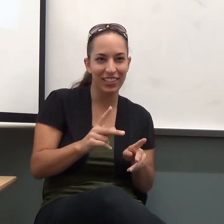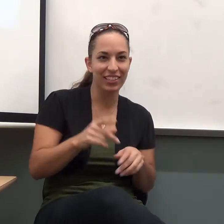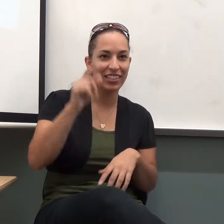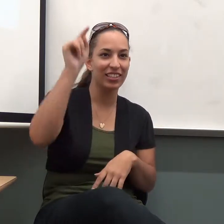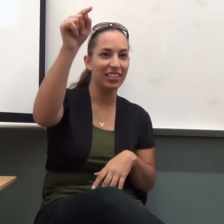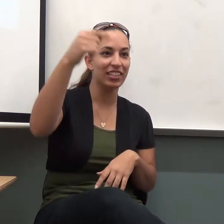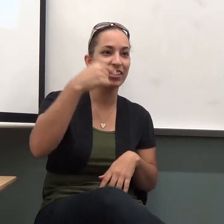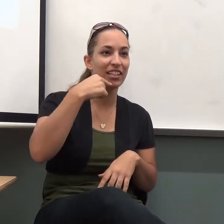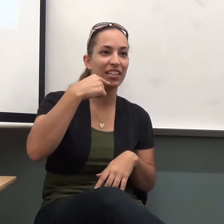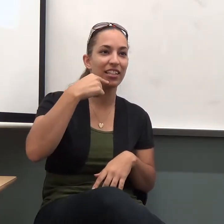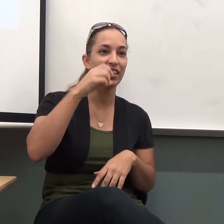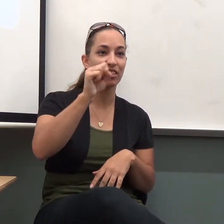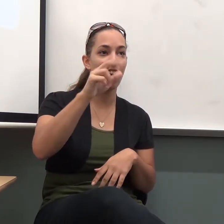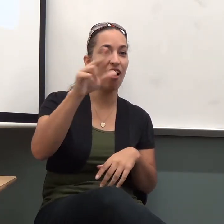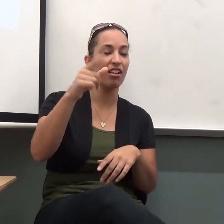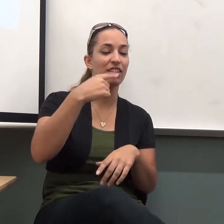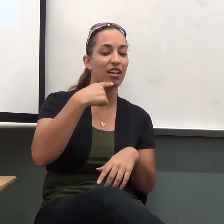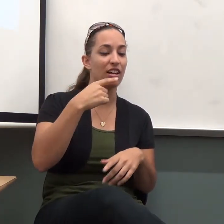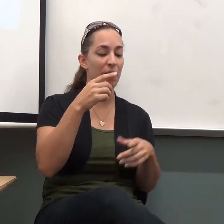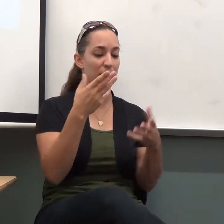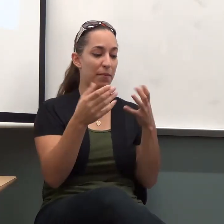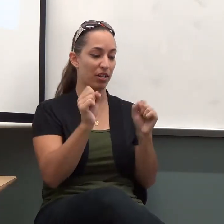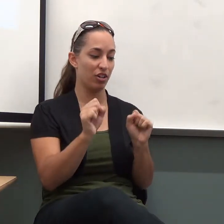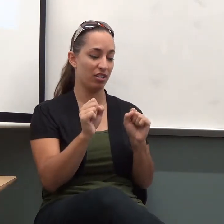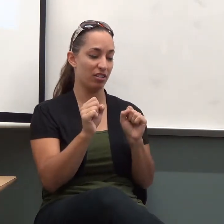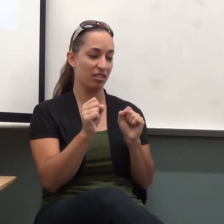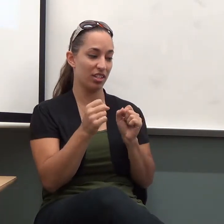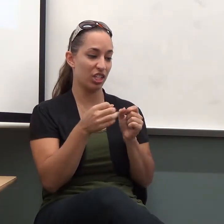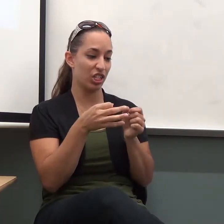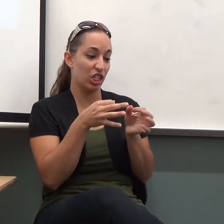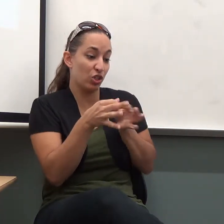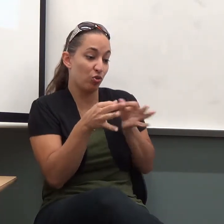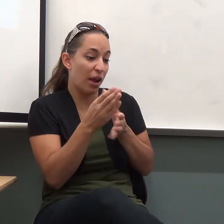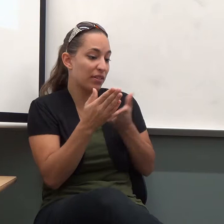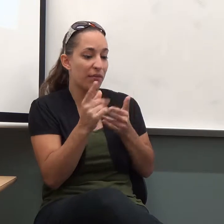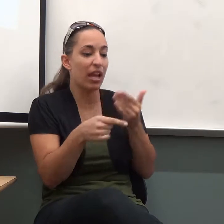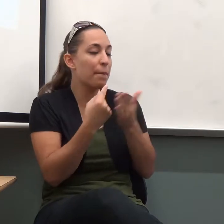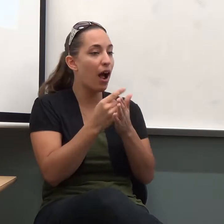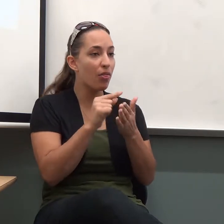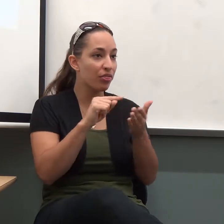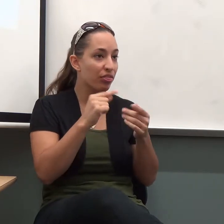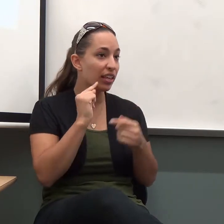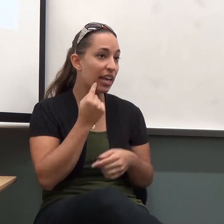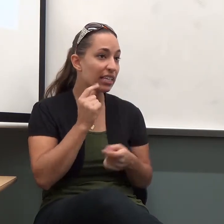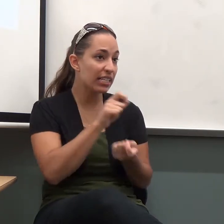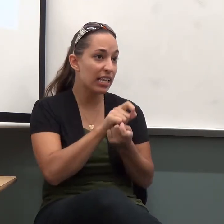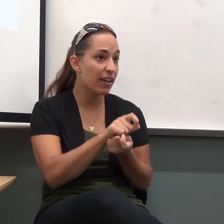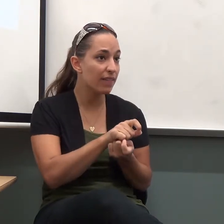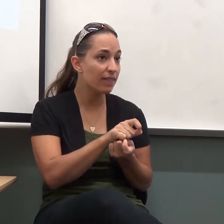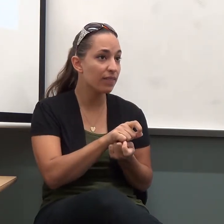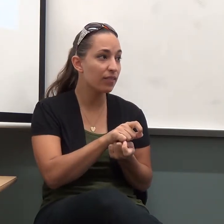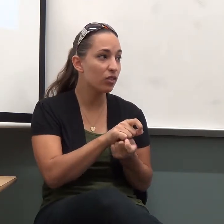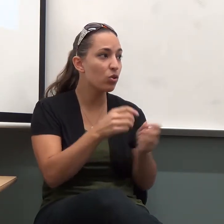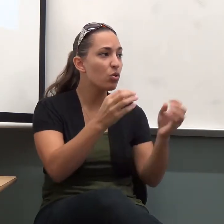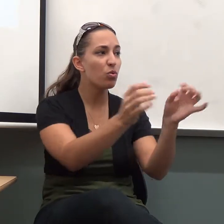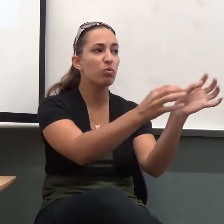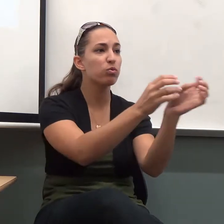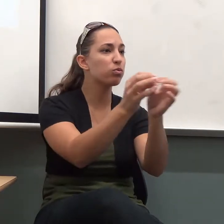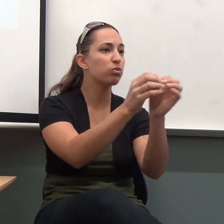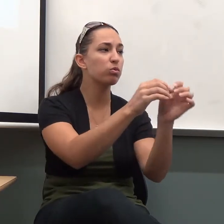candy, like the quality is bad? Not use strangers. Guys, I can't hear when you guys are having a conversation privately